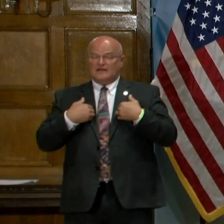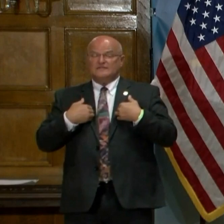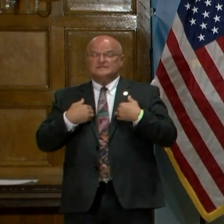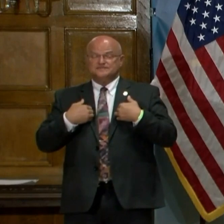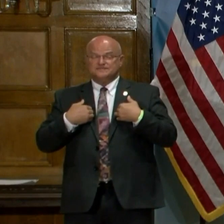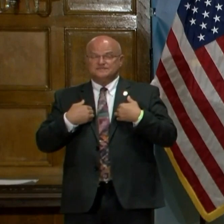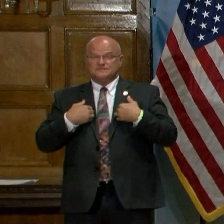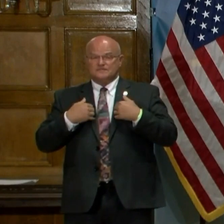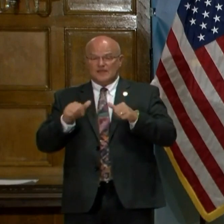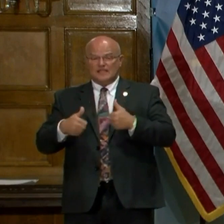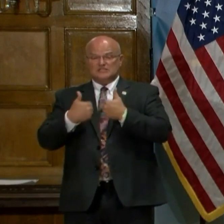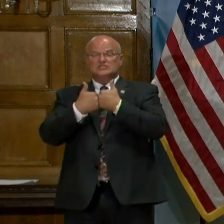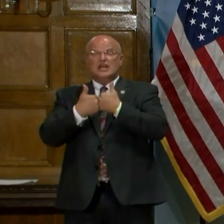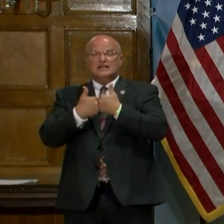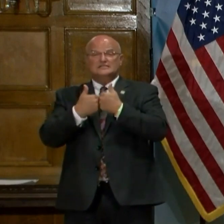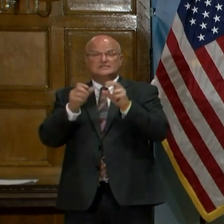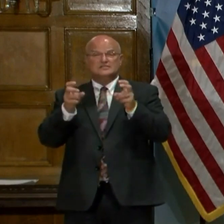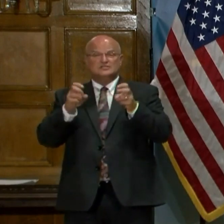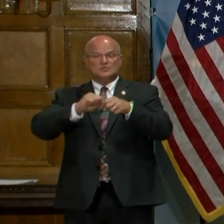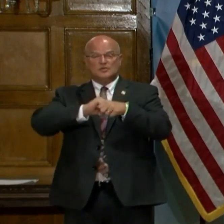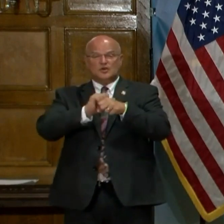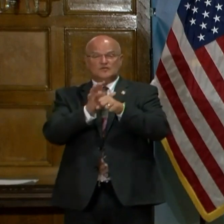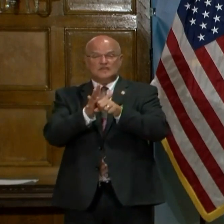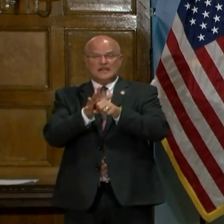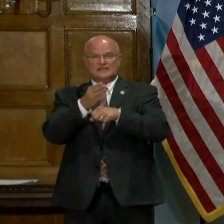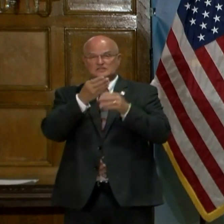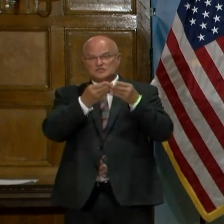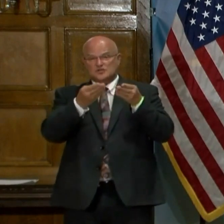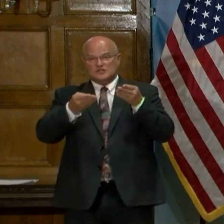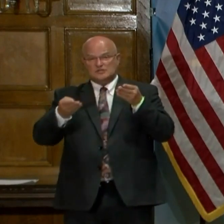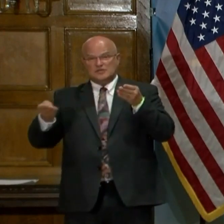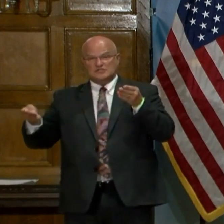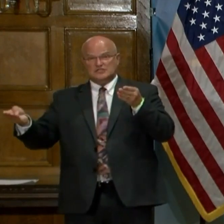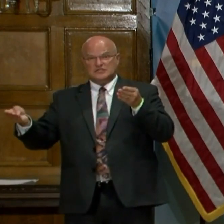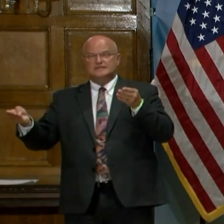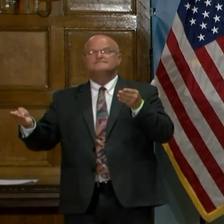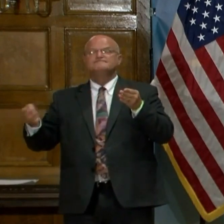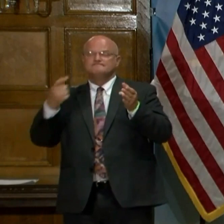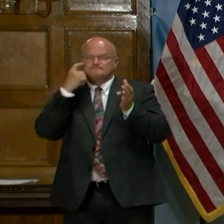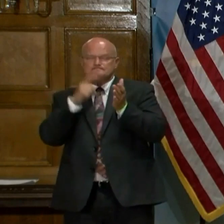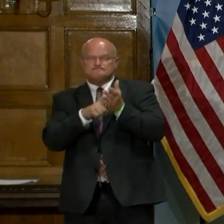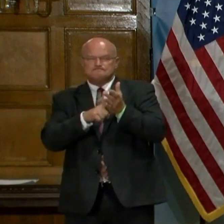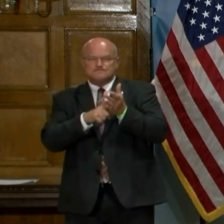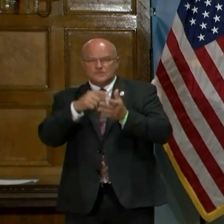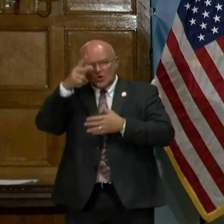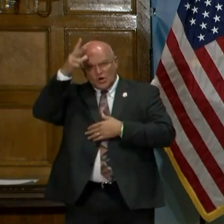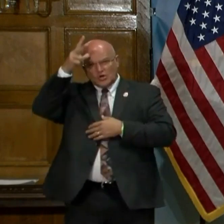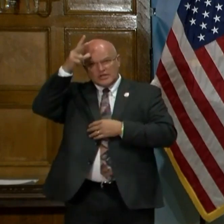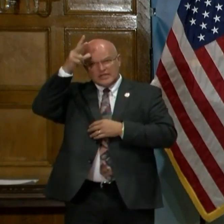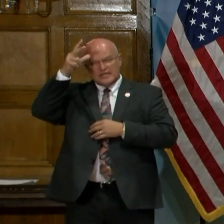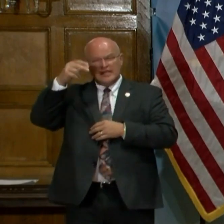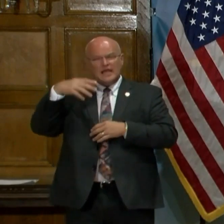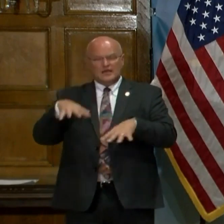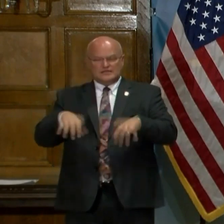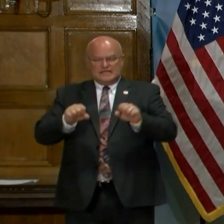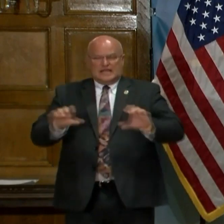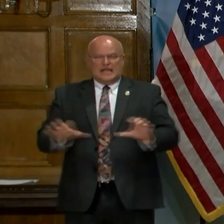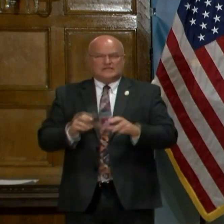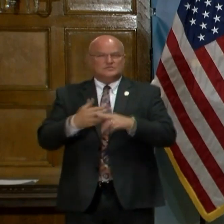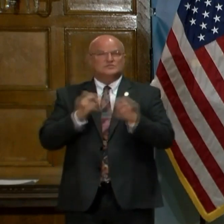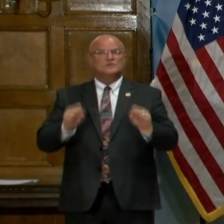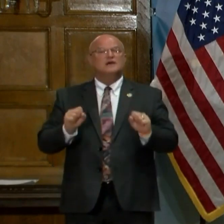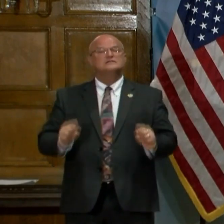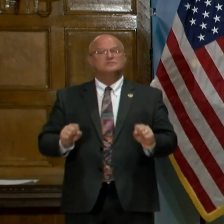into challenges in terms of COVID-19 transmission, that we detect that early, that we take action as soon